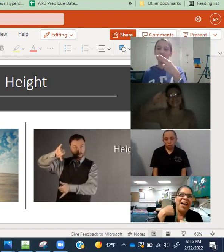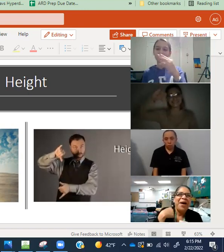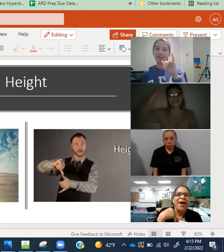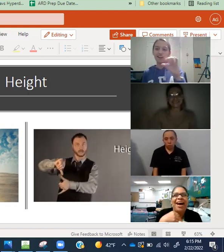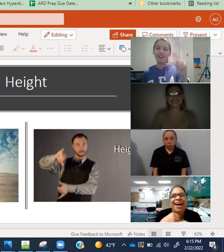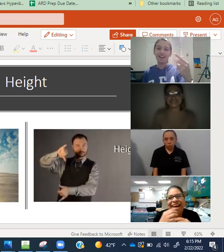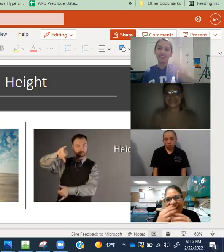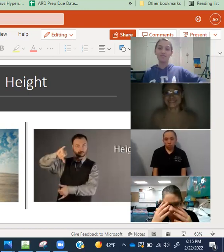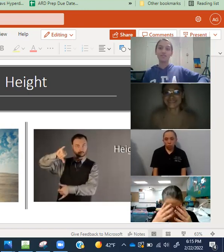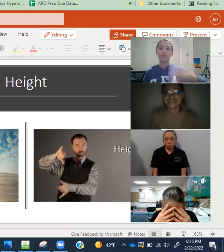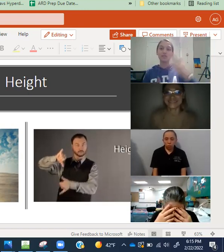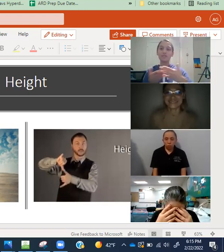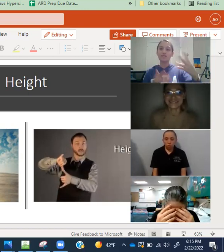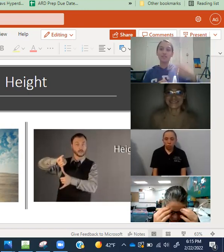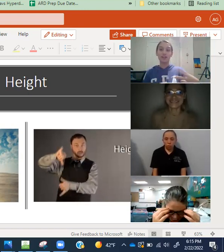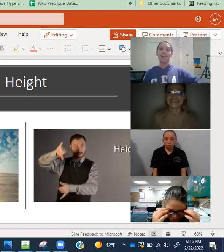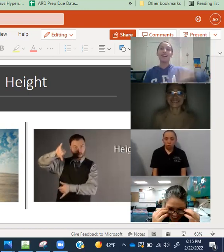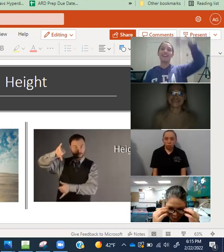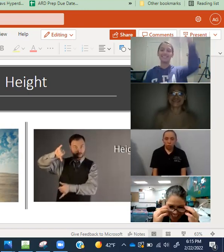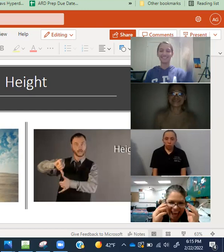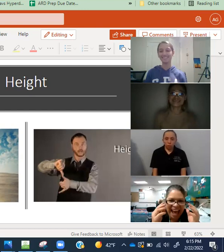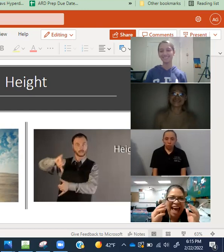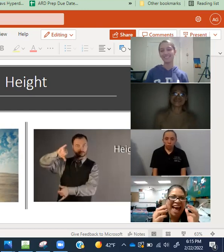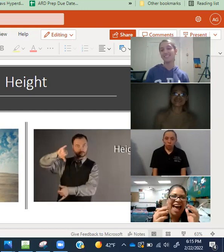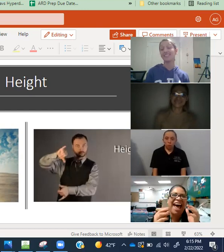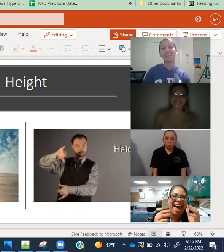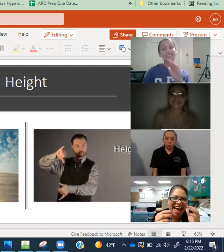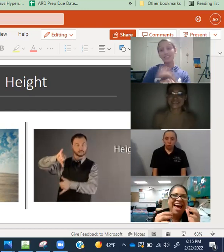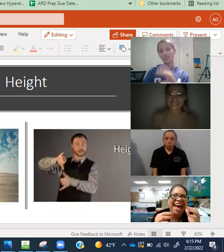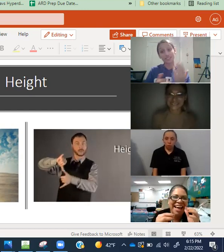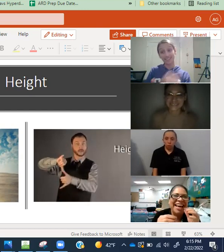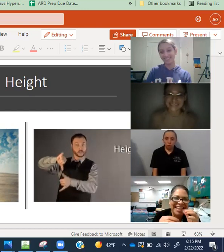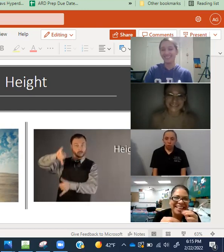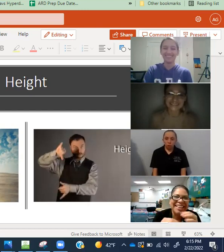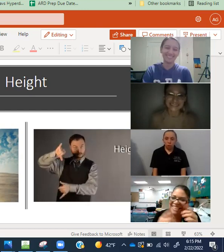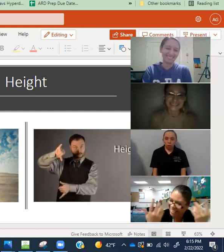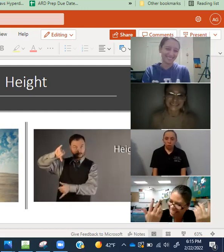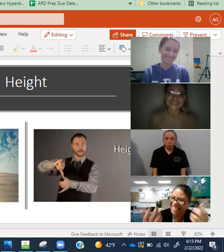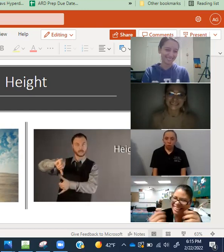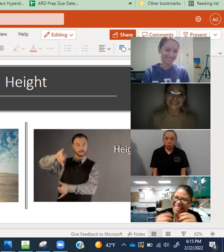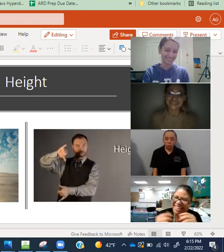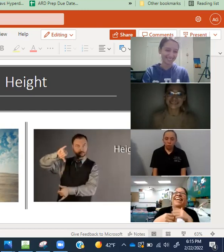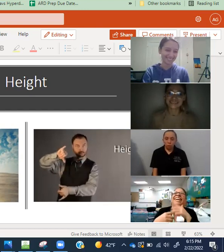Yeah. So there's something's very high. Yeah. That's English again.